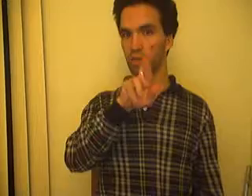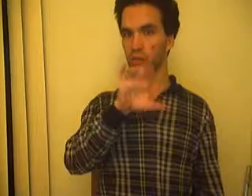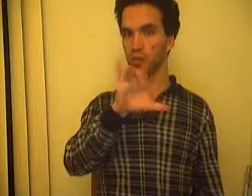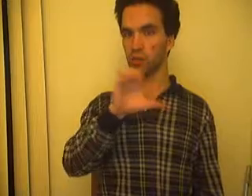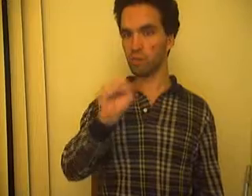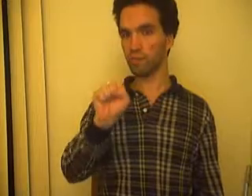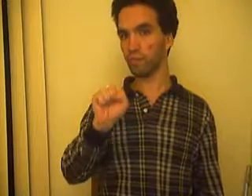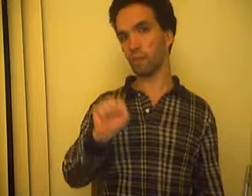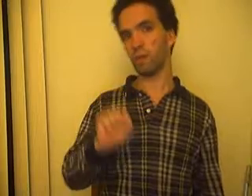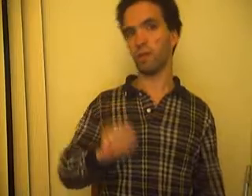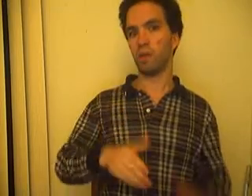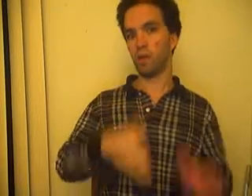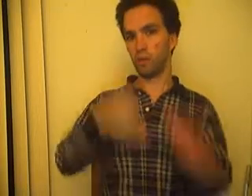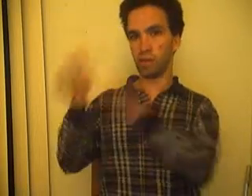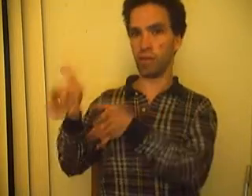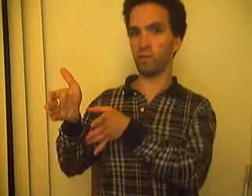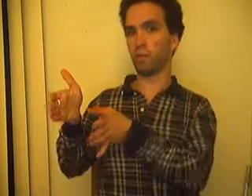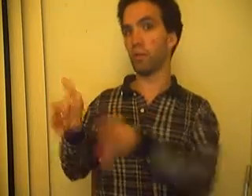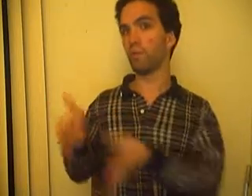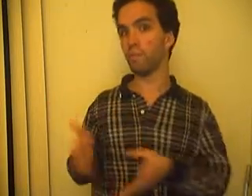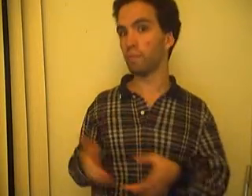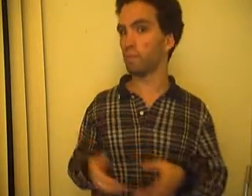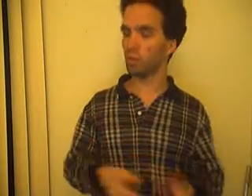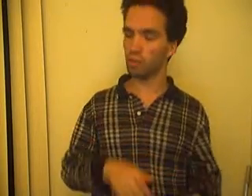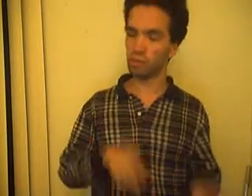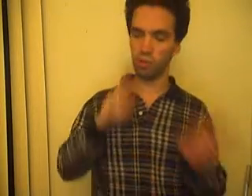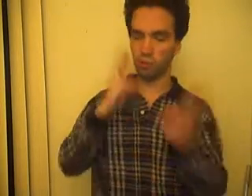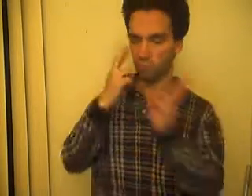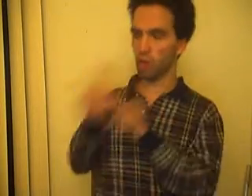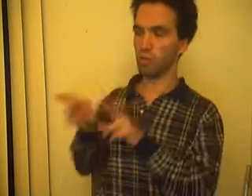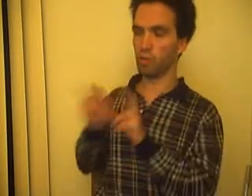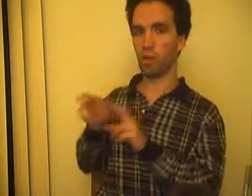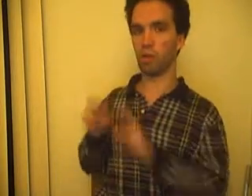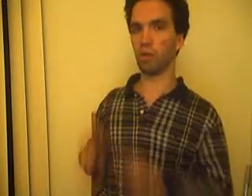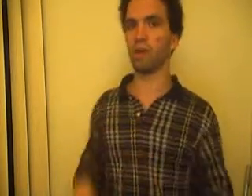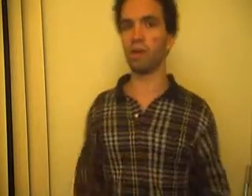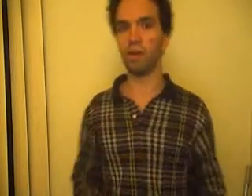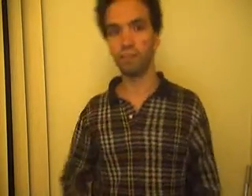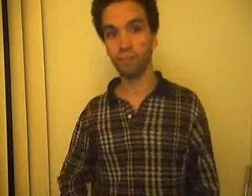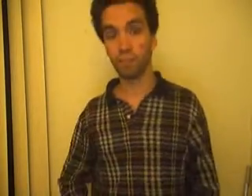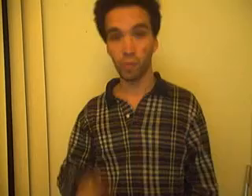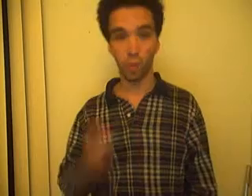lyrics in a side window, because I'll be talking about that. Okay?